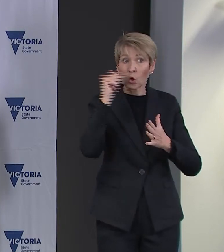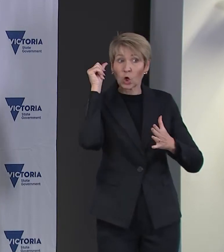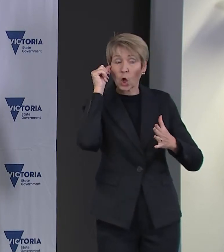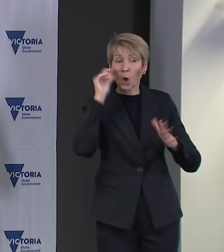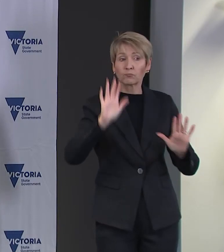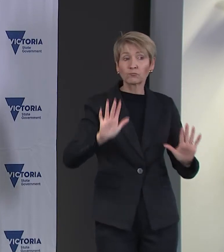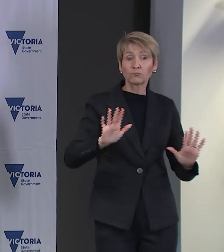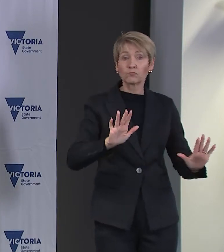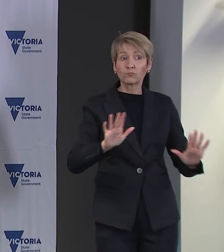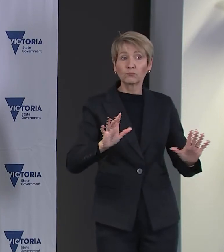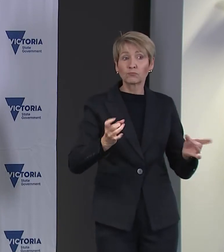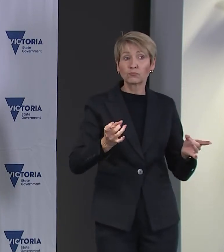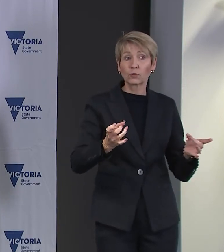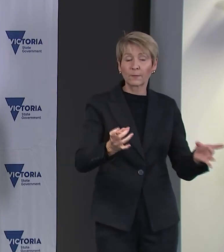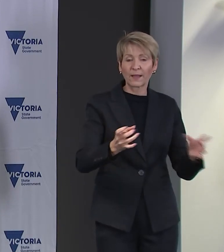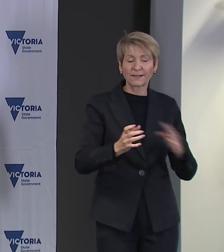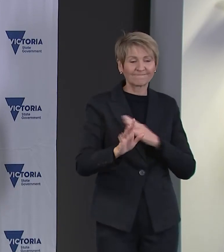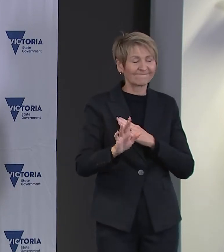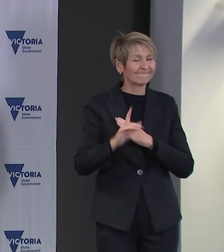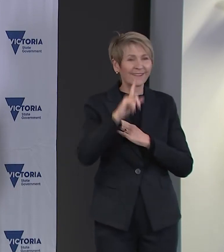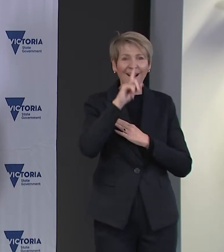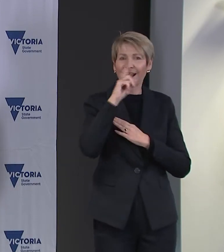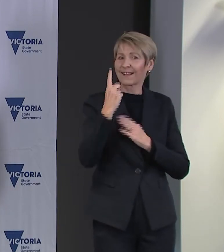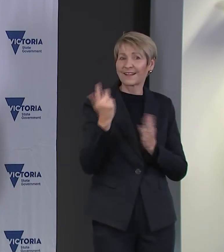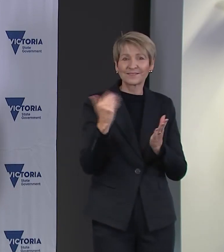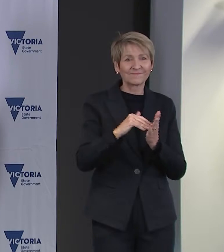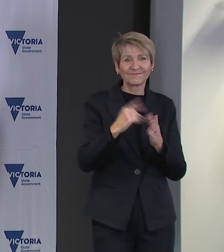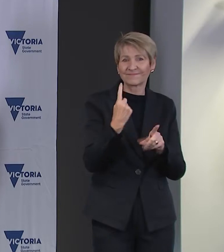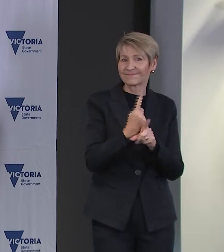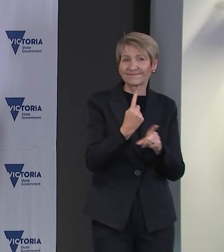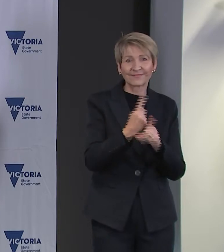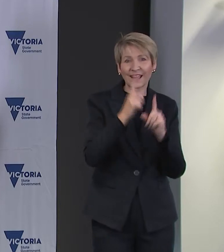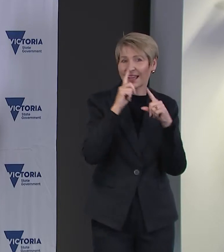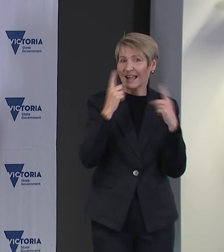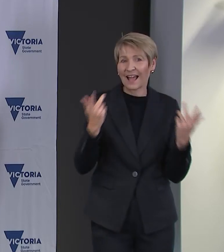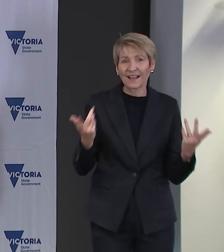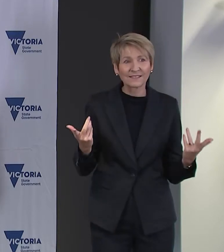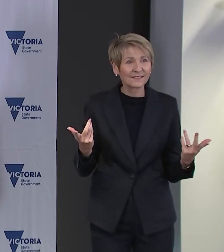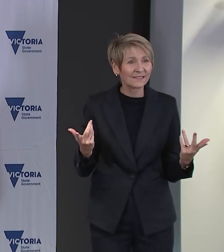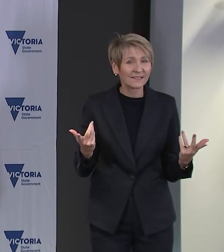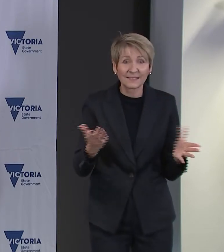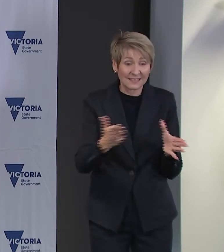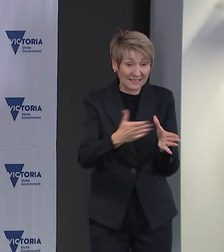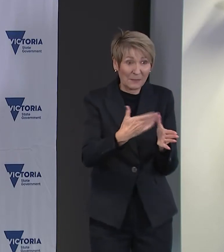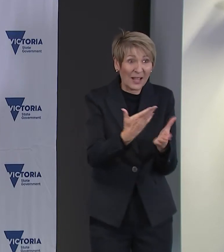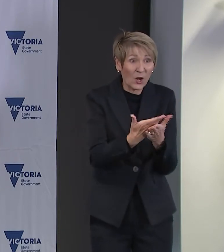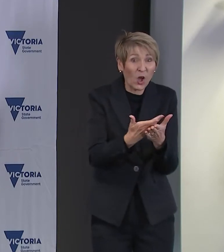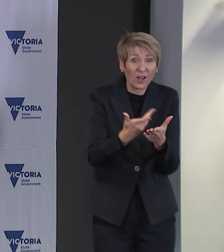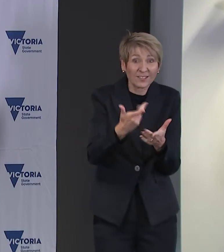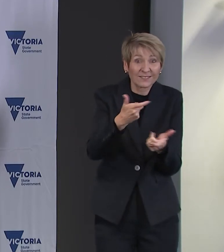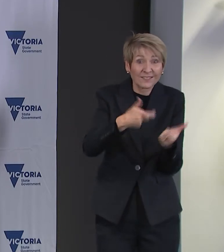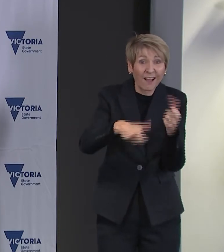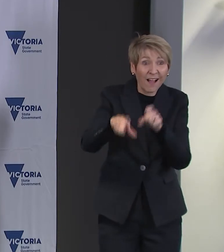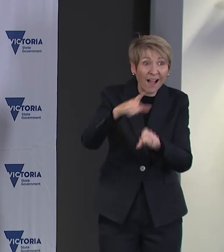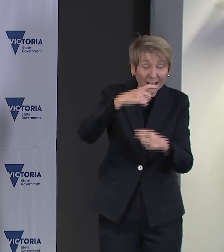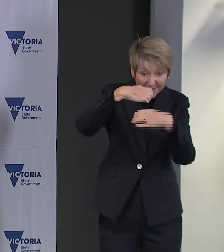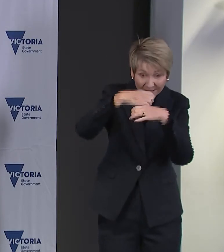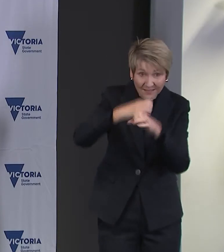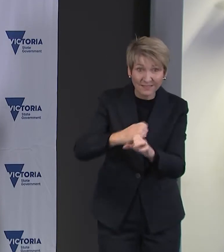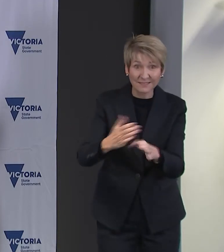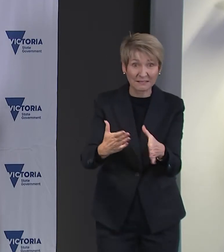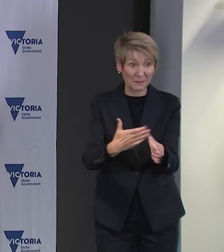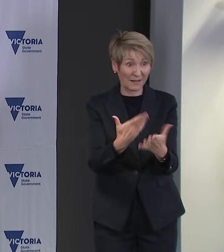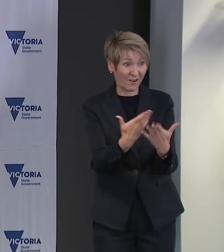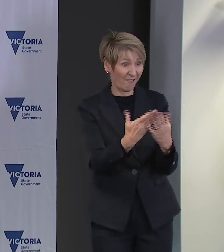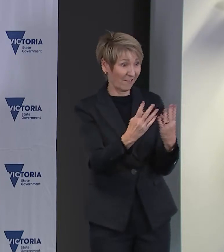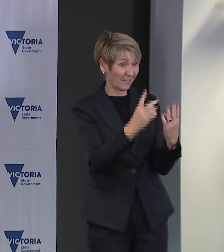possibly say more than what I have, because it will all depend on the epidemiological circumstances at the time, informed